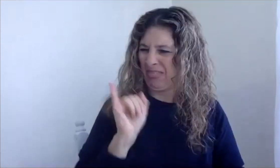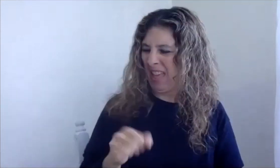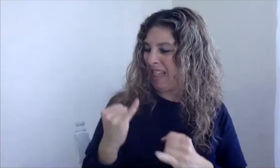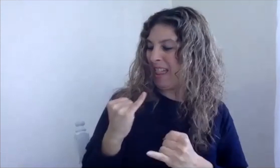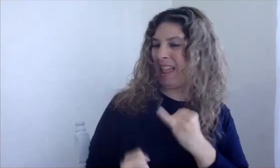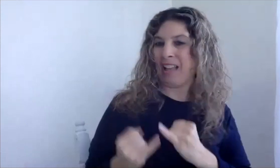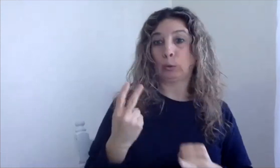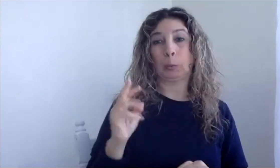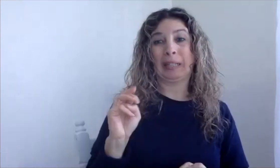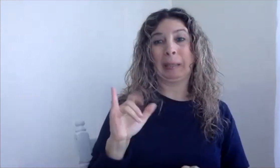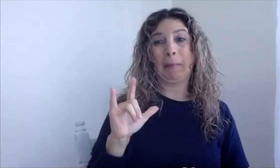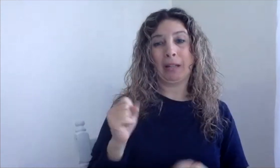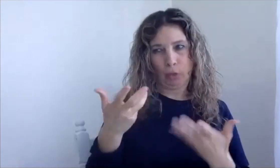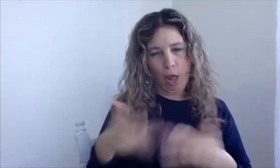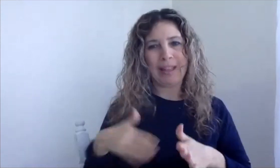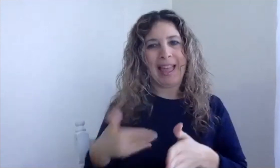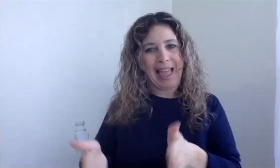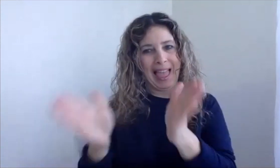4 emails and I don't get what I'm asked for?